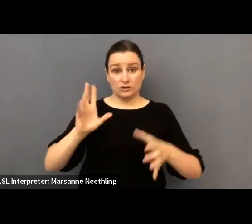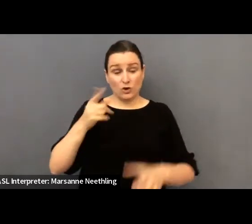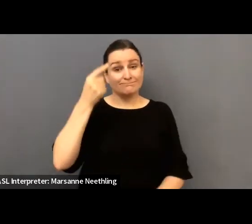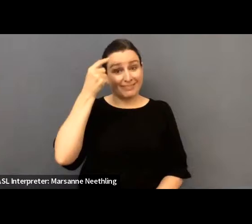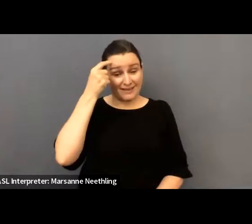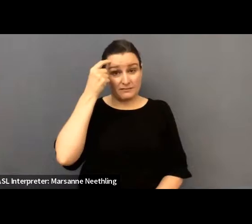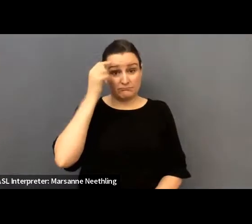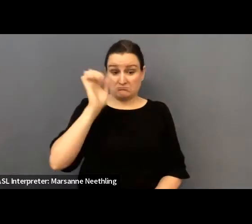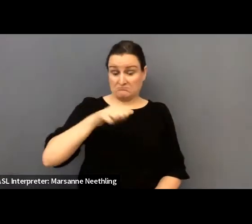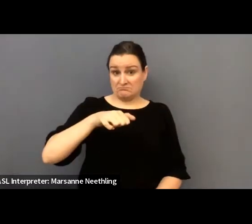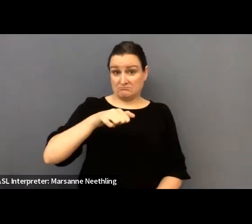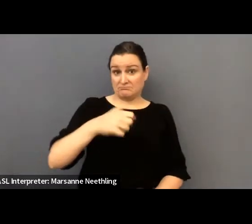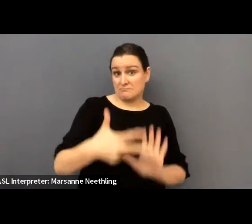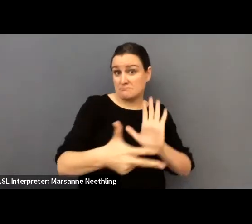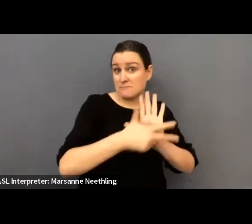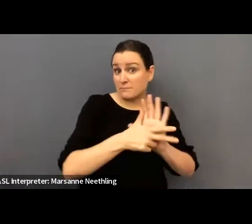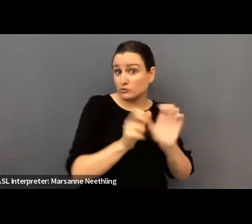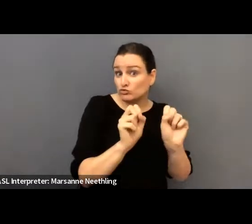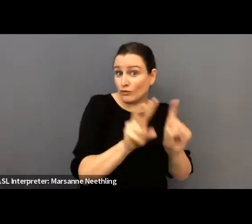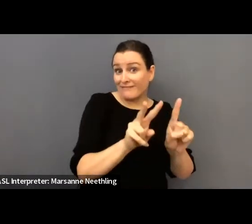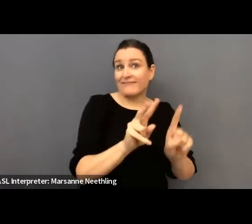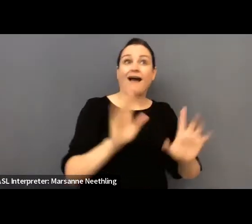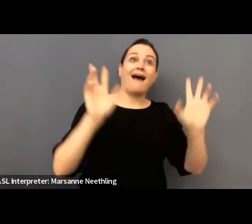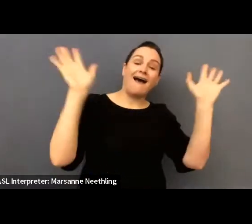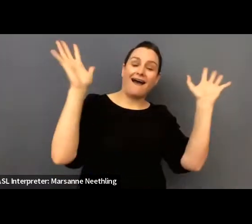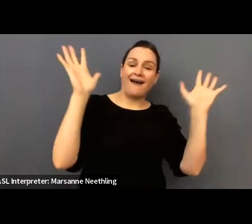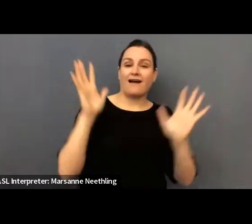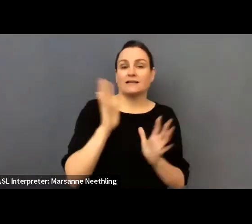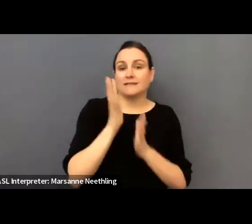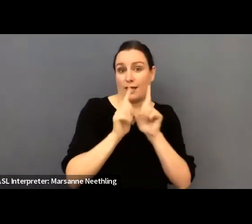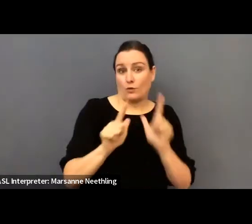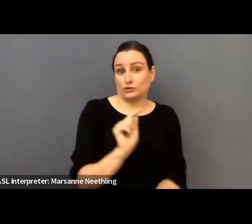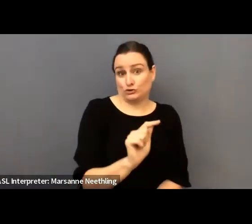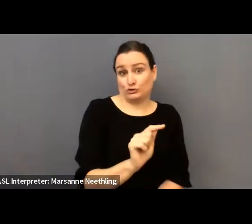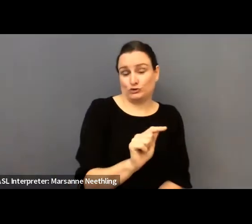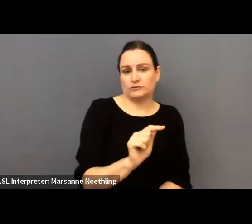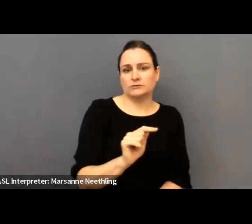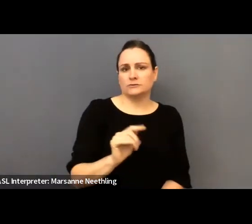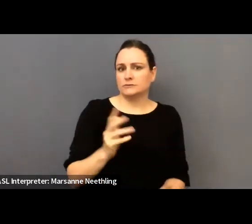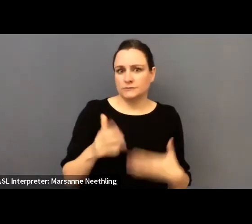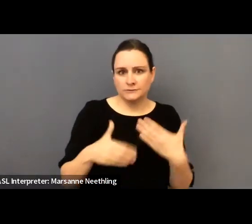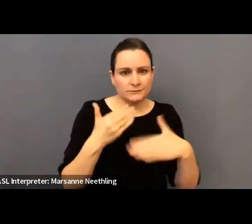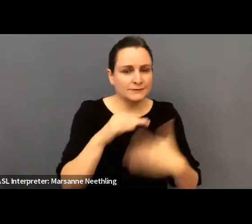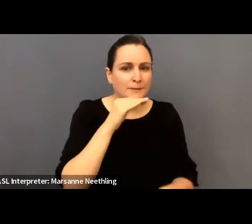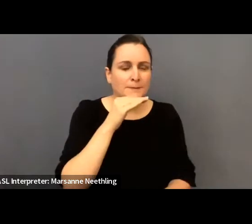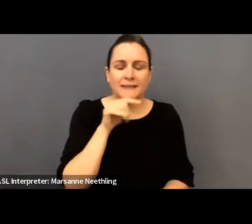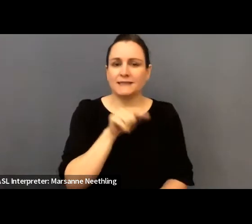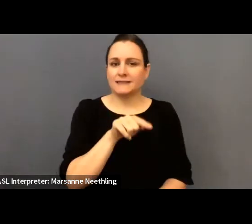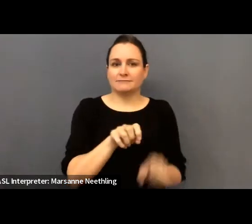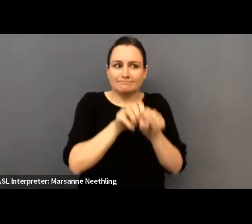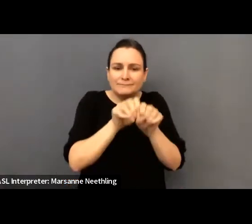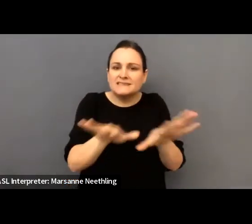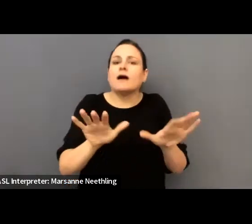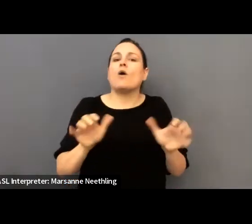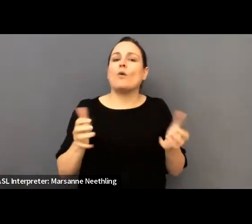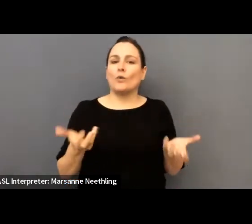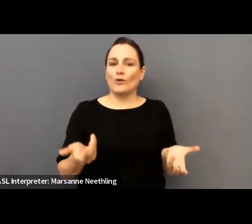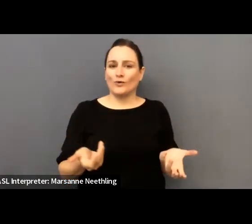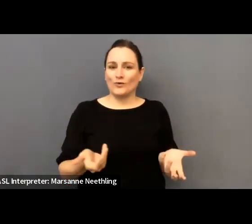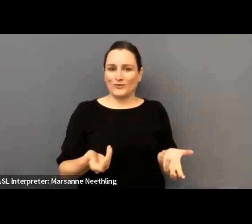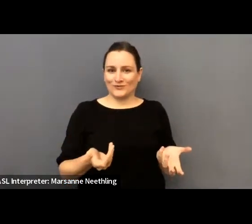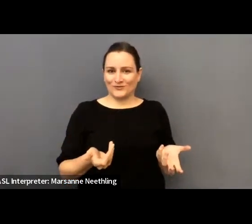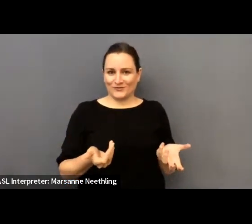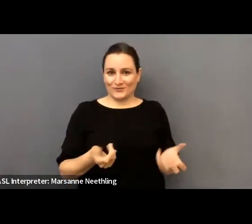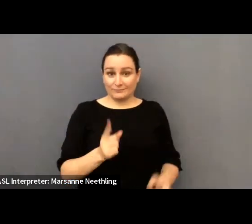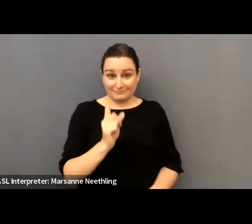language in the country, and then also establishing different ways